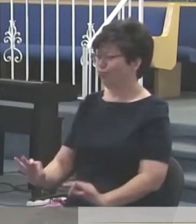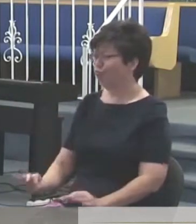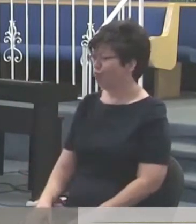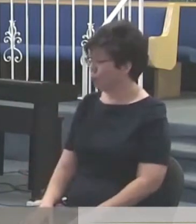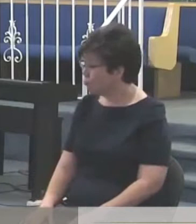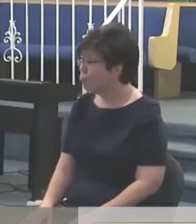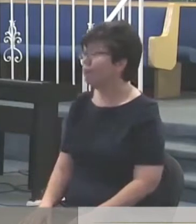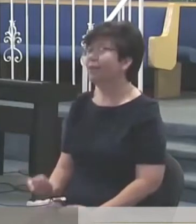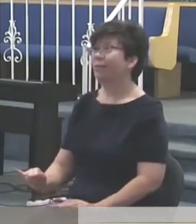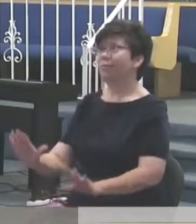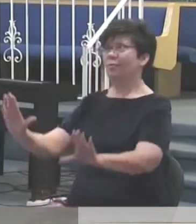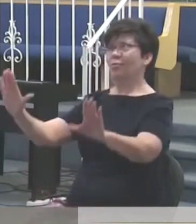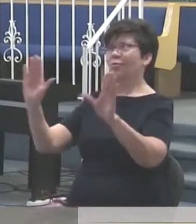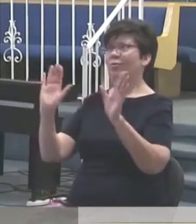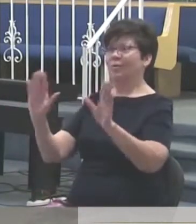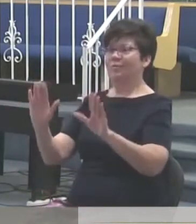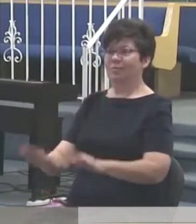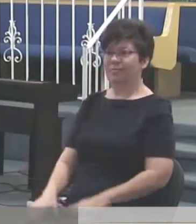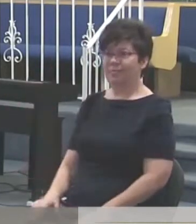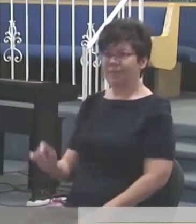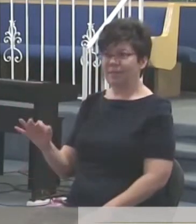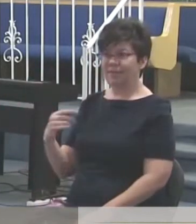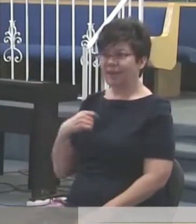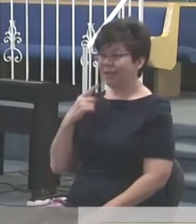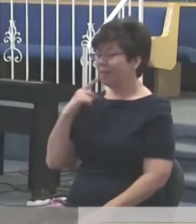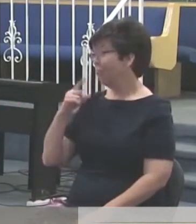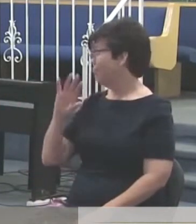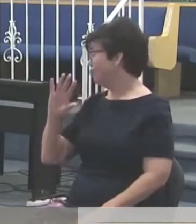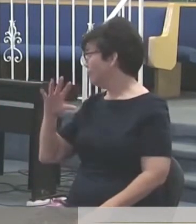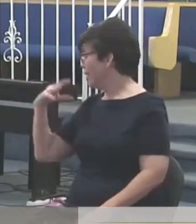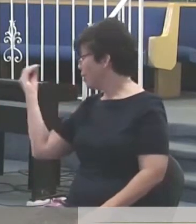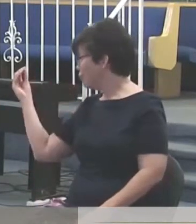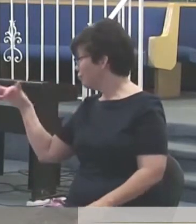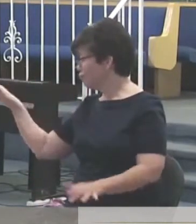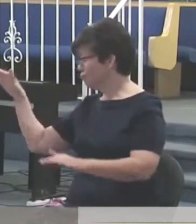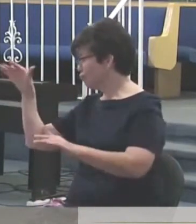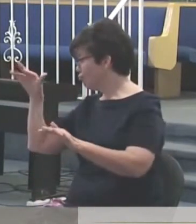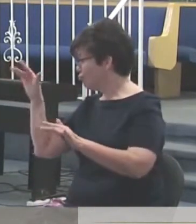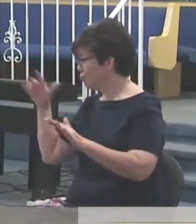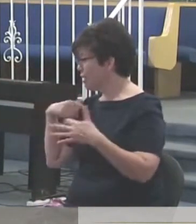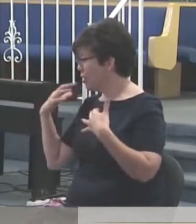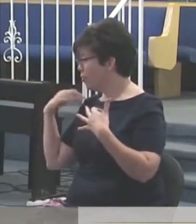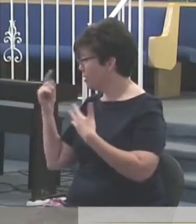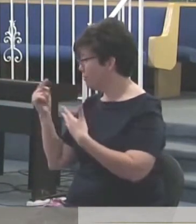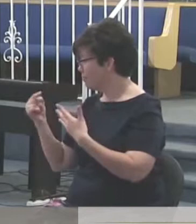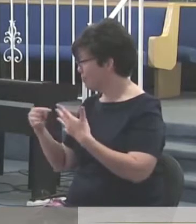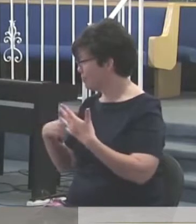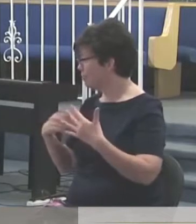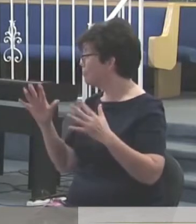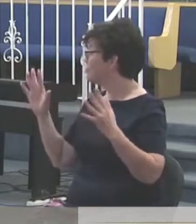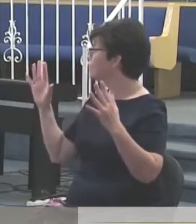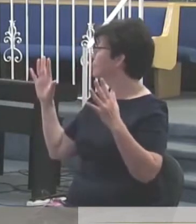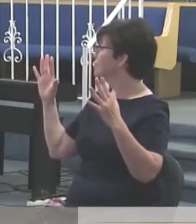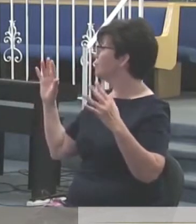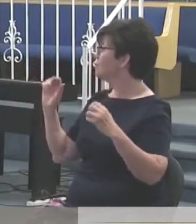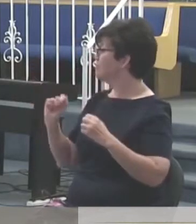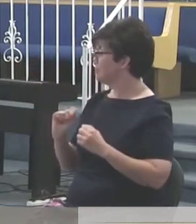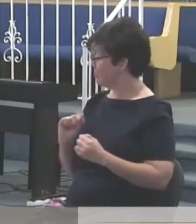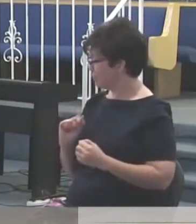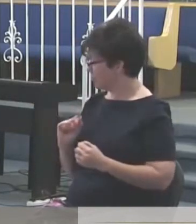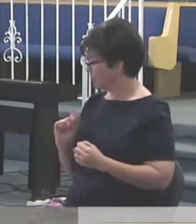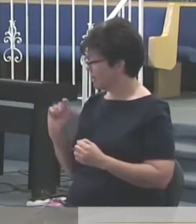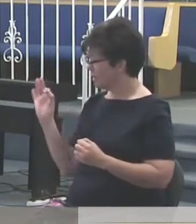It would be wonderful if I could go do what I want to do. And as long as I come